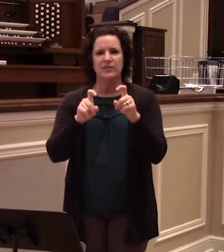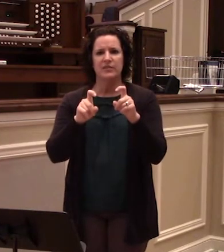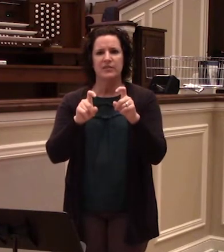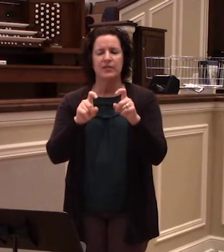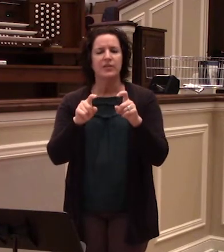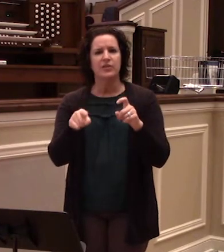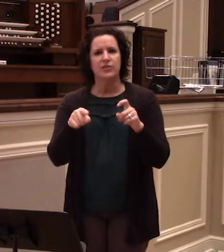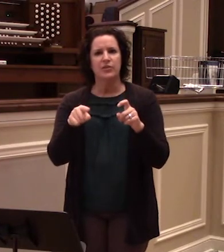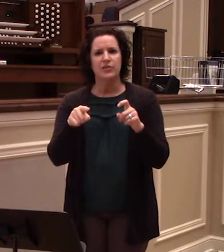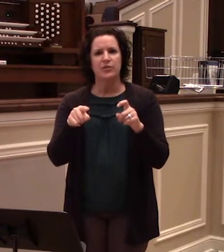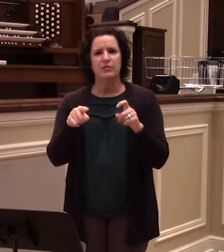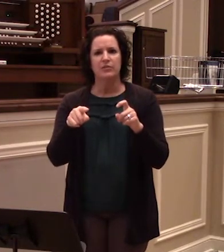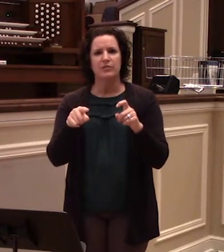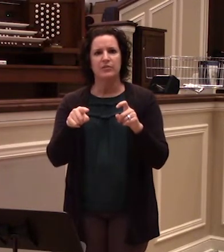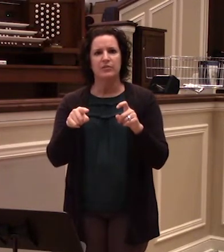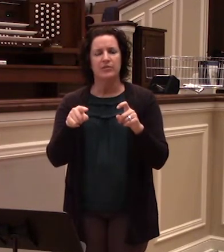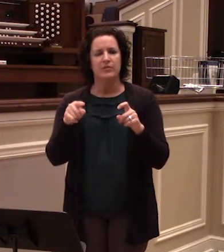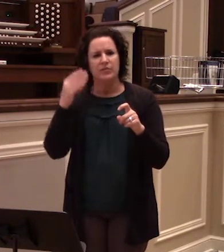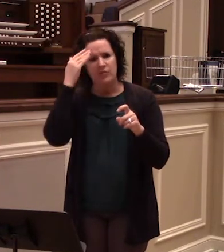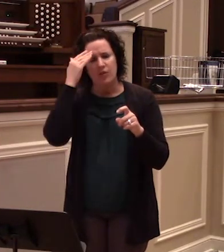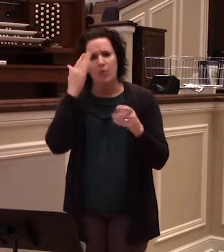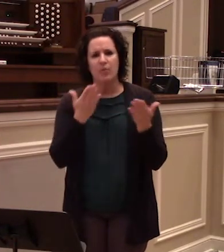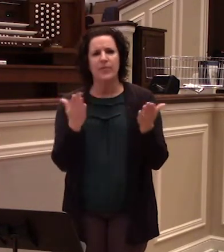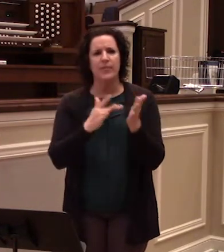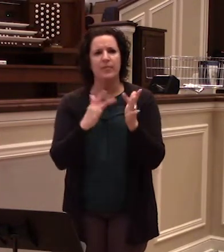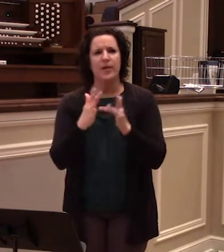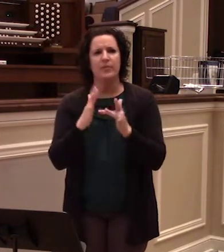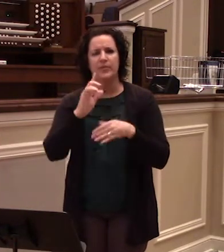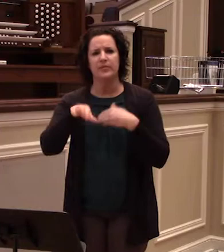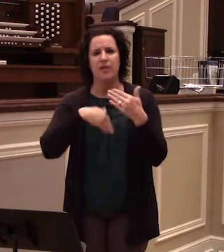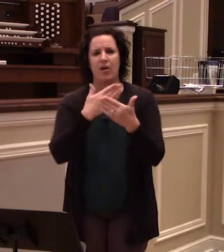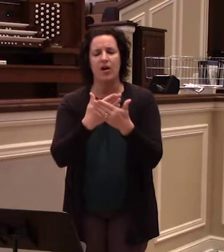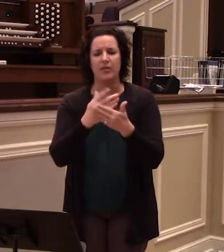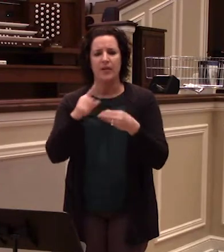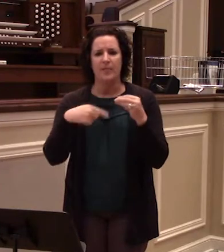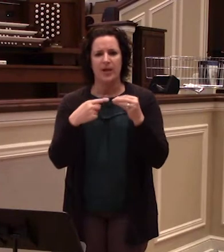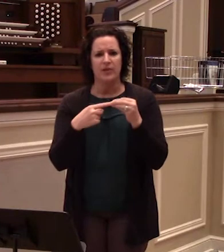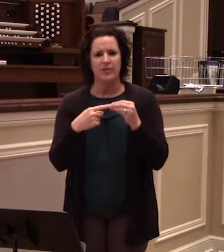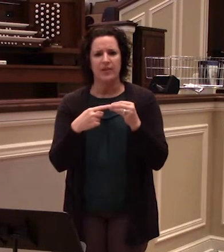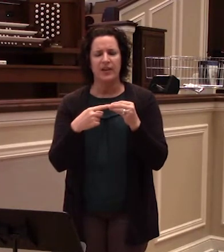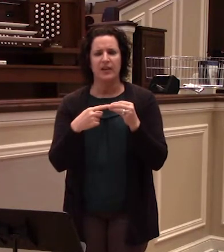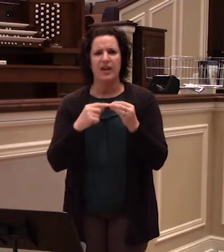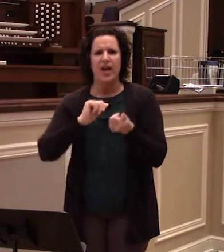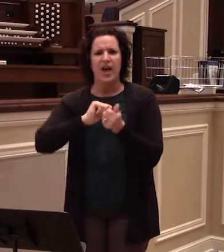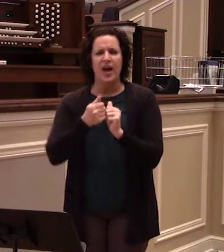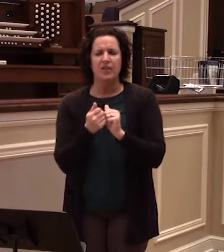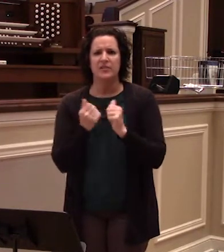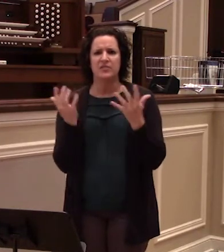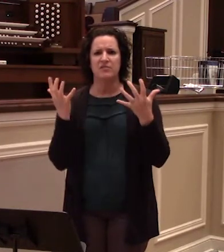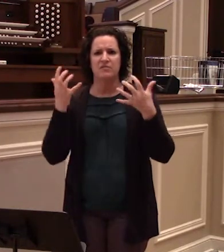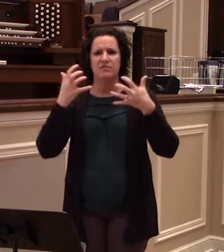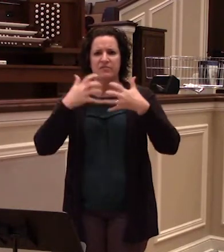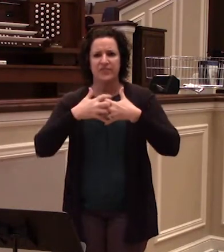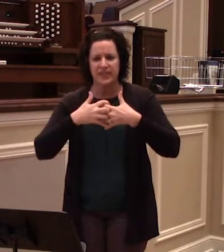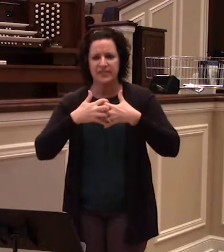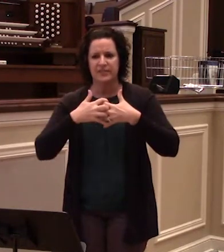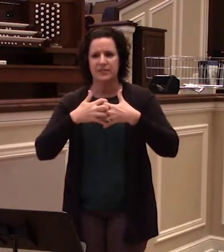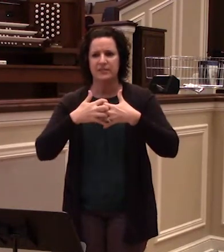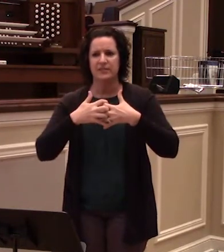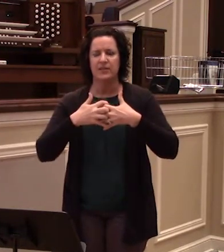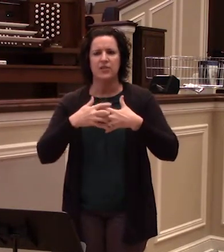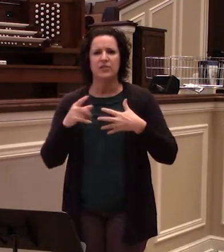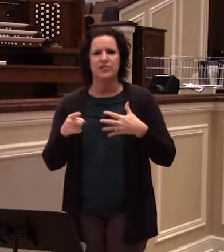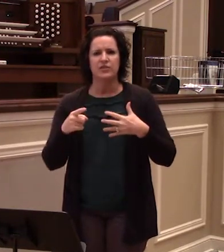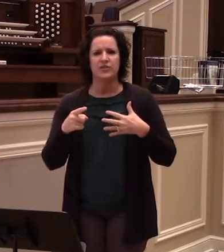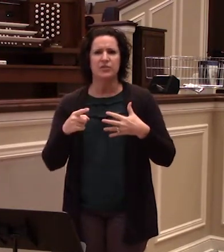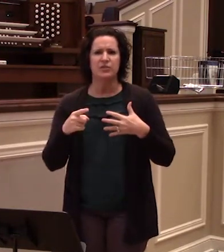about? Can anyone tell me what the Bible is all about? These 66 books, and how does it all fit together? And some of it's a little hard for me to wrap my mind